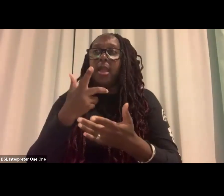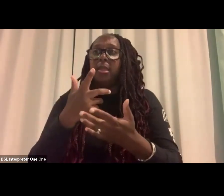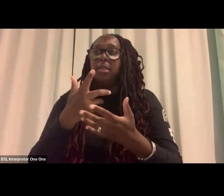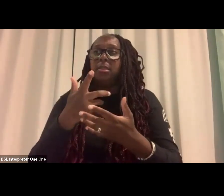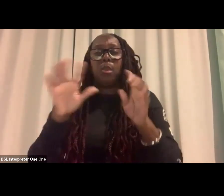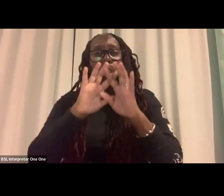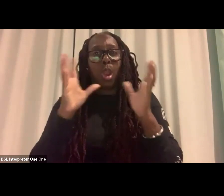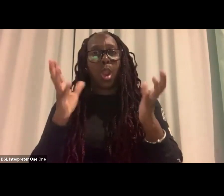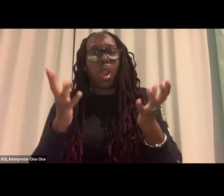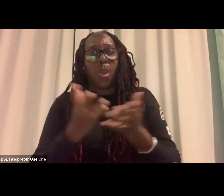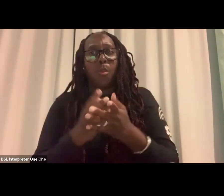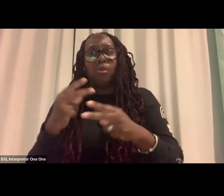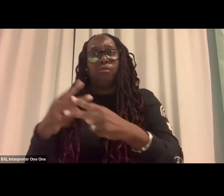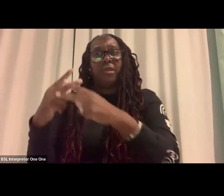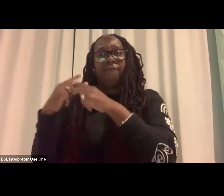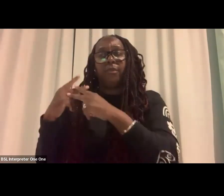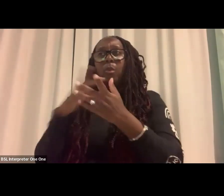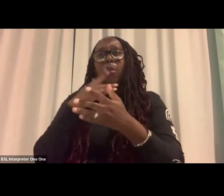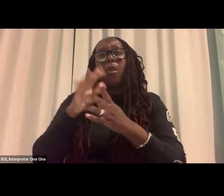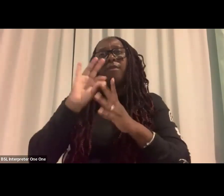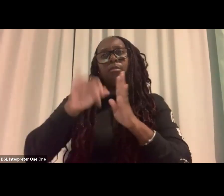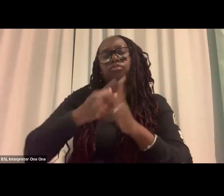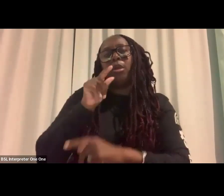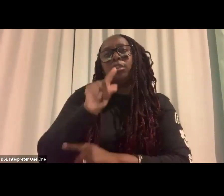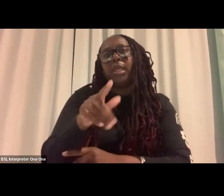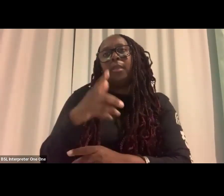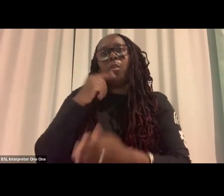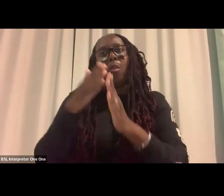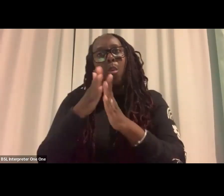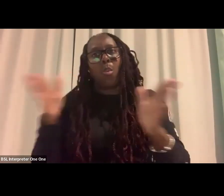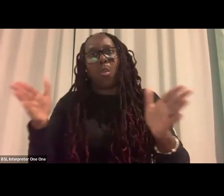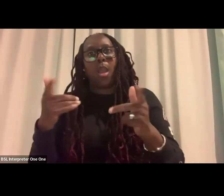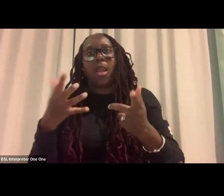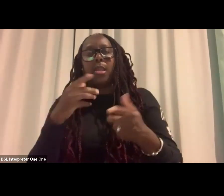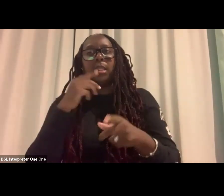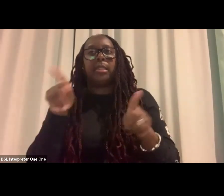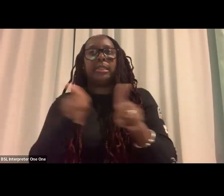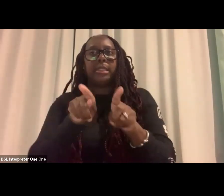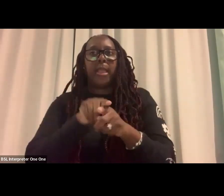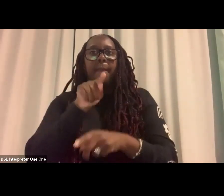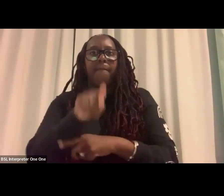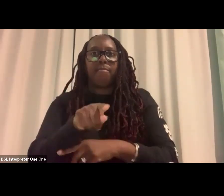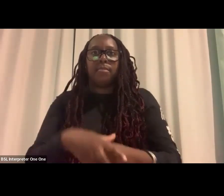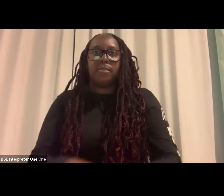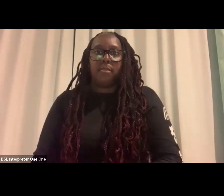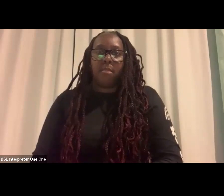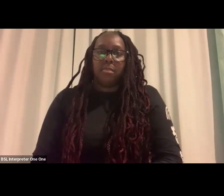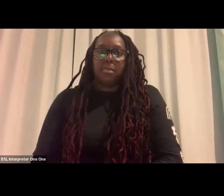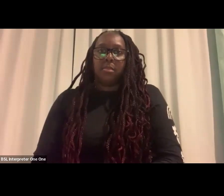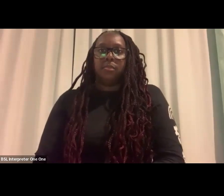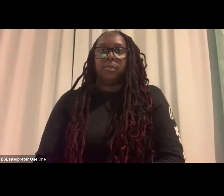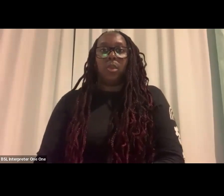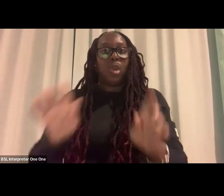our projects on a more wider scale. For example, on the